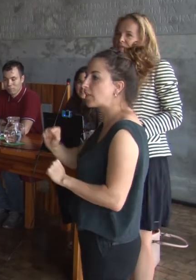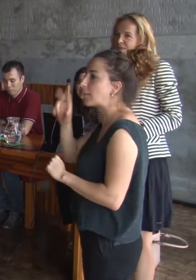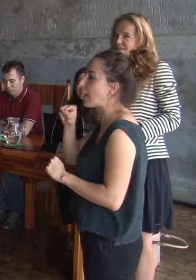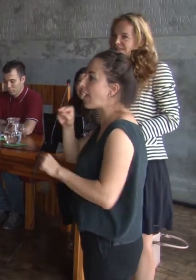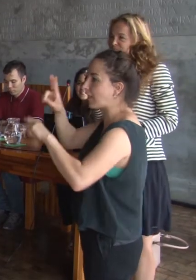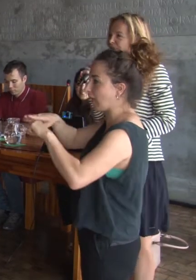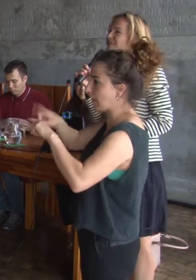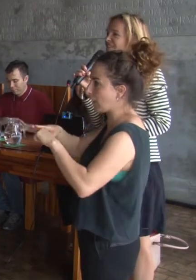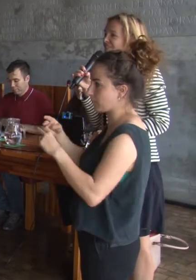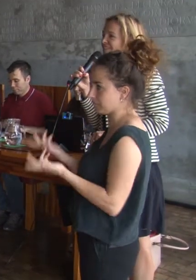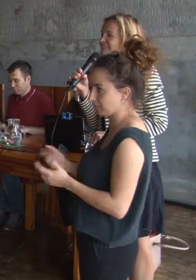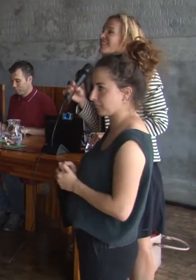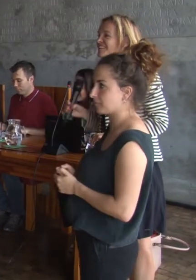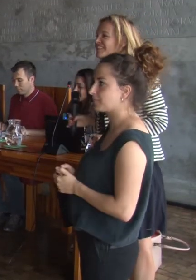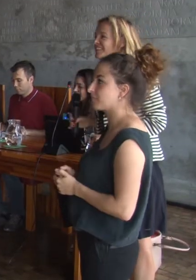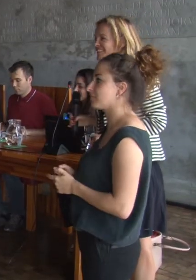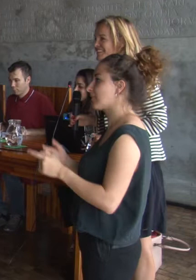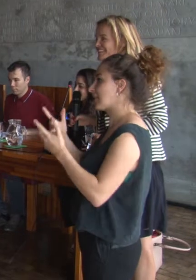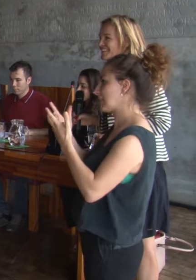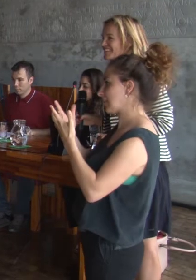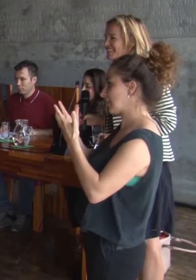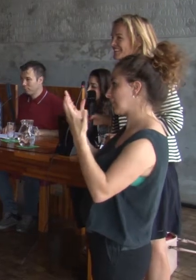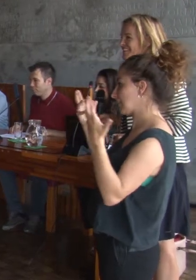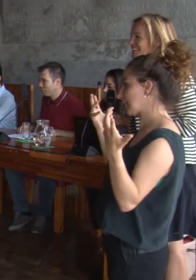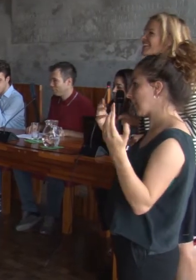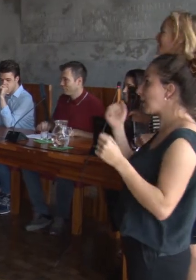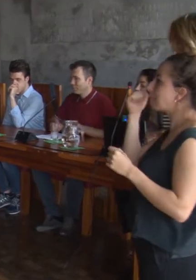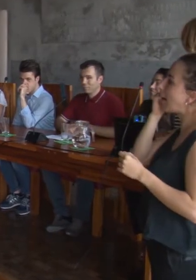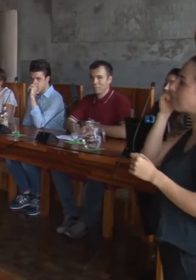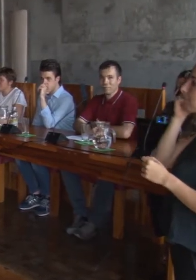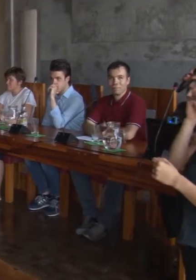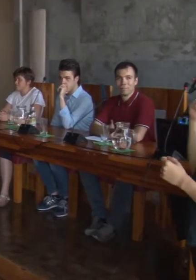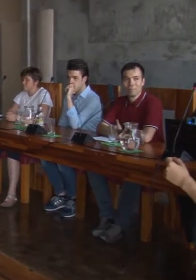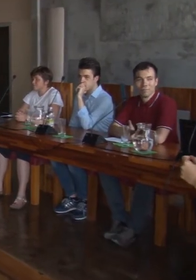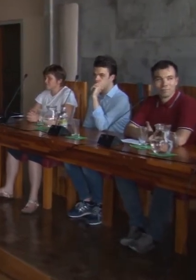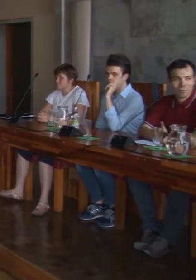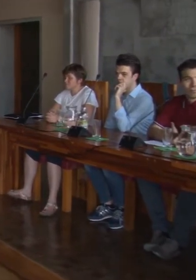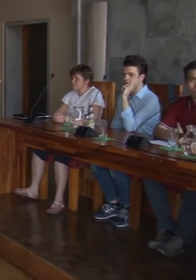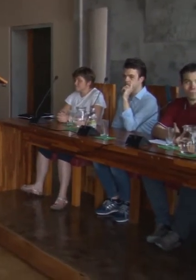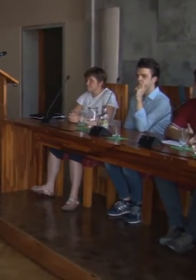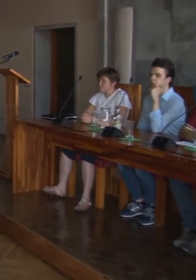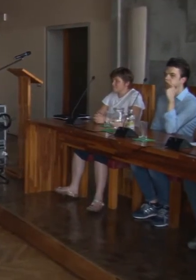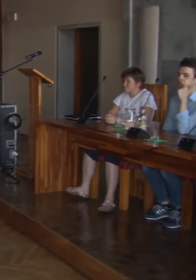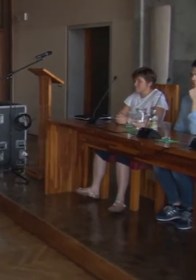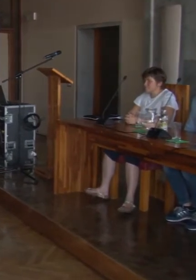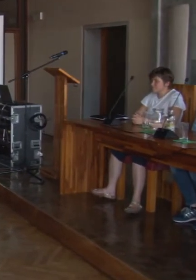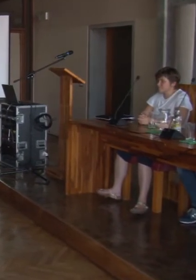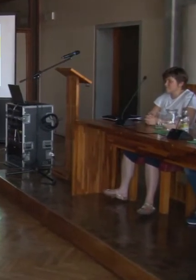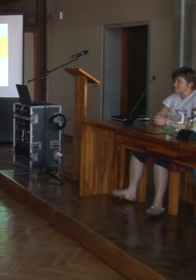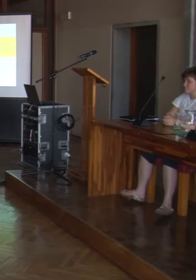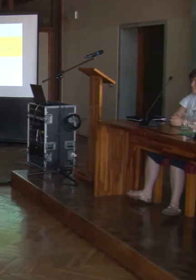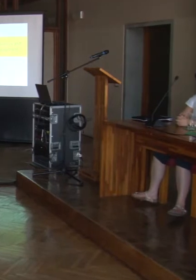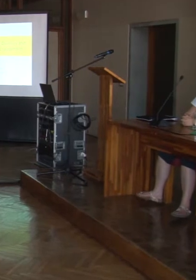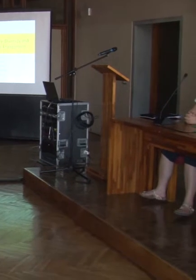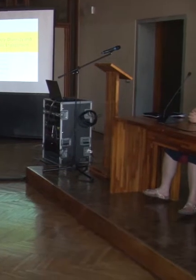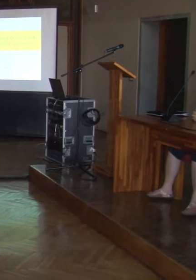Possiamo parlare qualsiasi lingua. I'm Chiara, mother of Giovanni. Ah, very nice to have you here. Rossano, padre